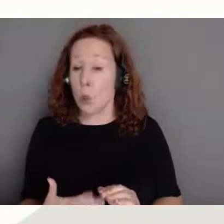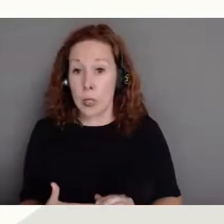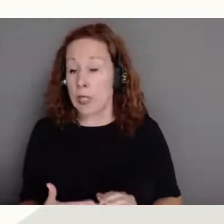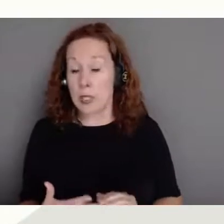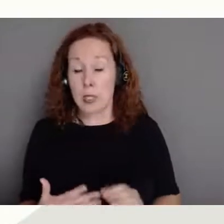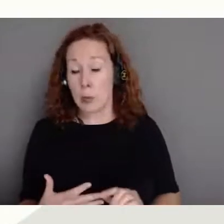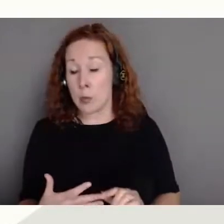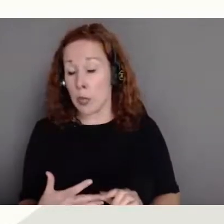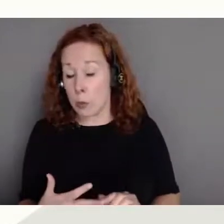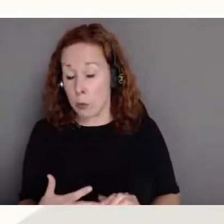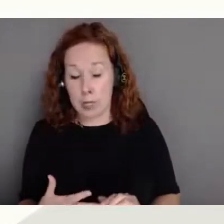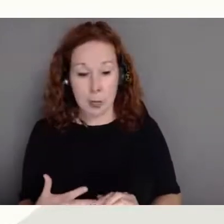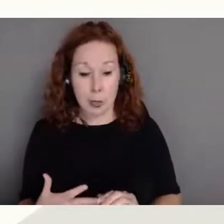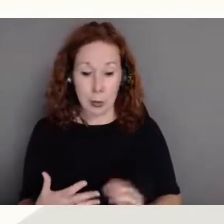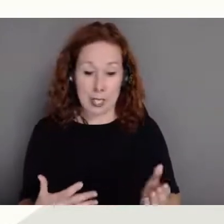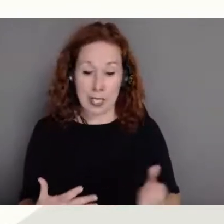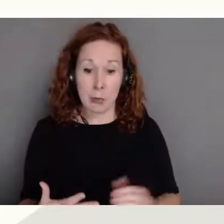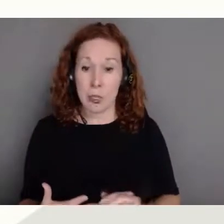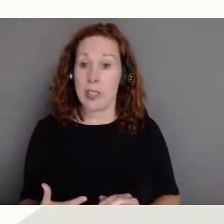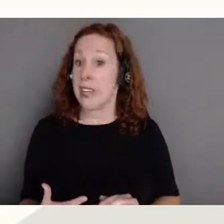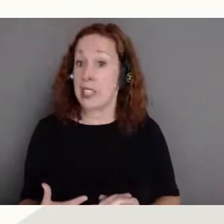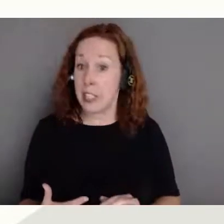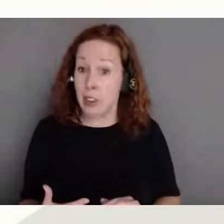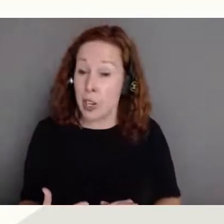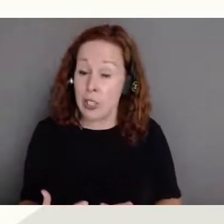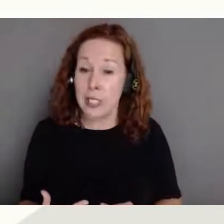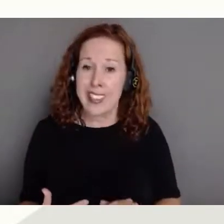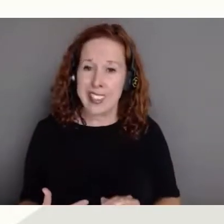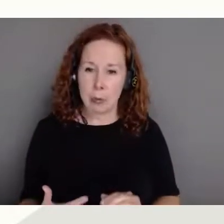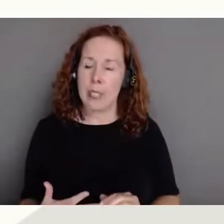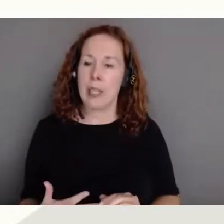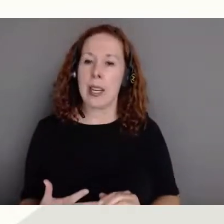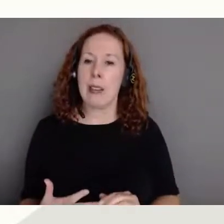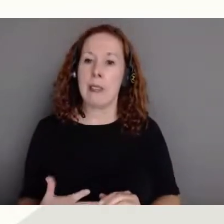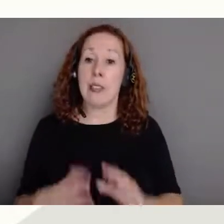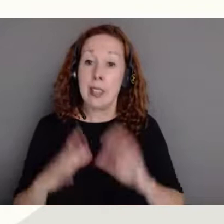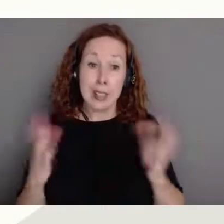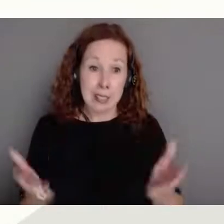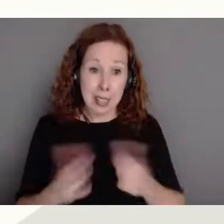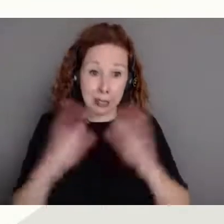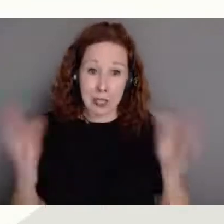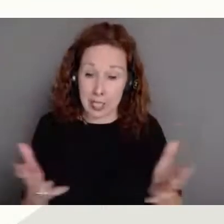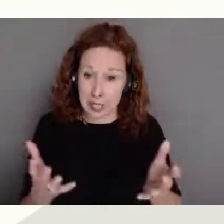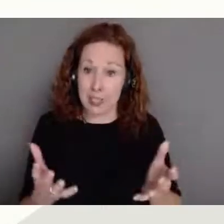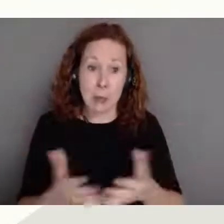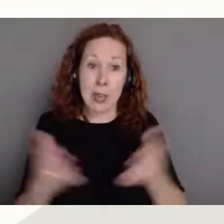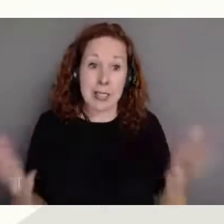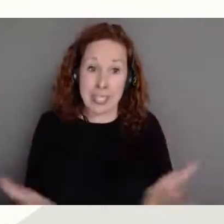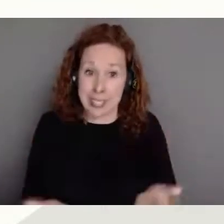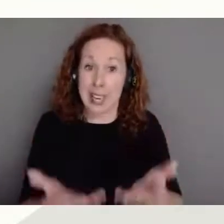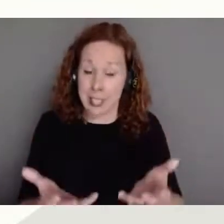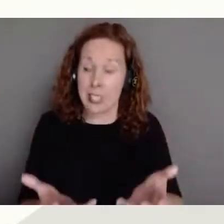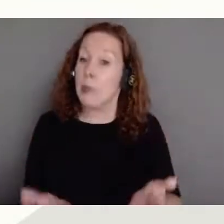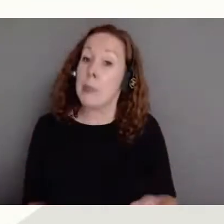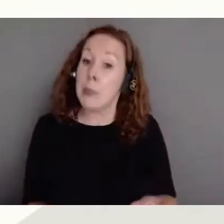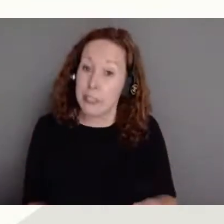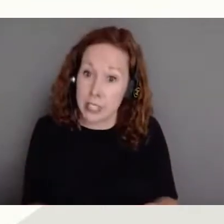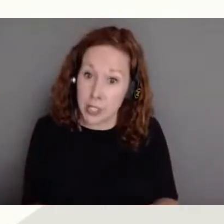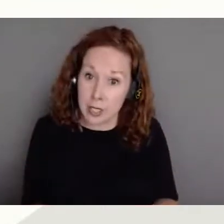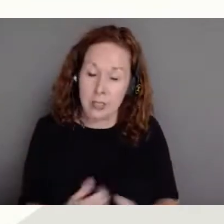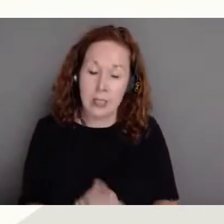been told, and this is the most compliment, I've been told by a deaf person that I have a deaf heart. That means I have Oh, wow. deafness, the best intent